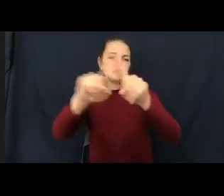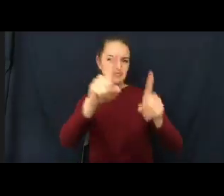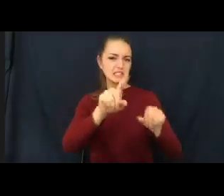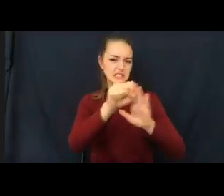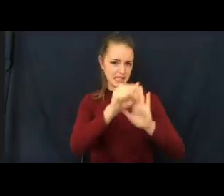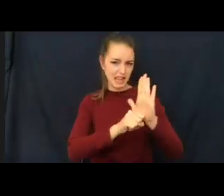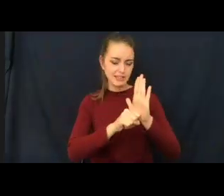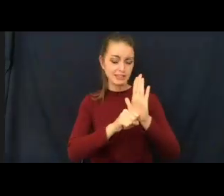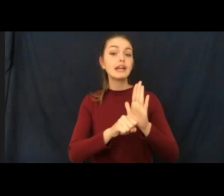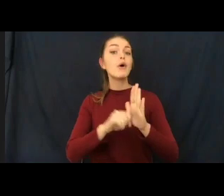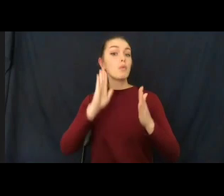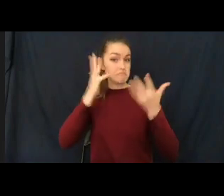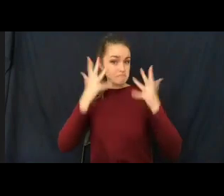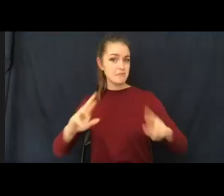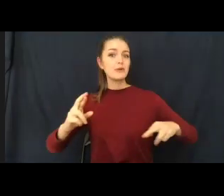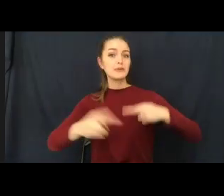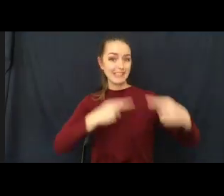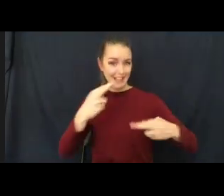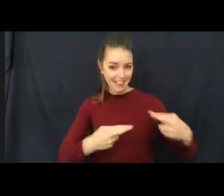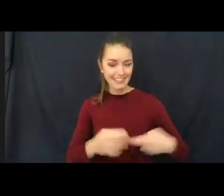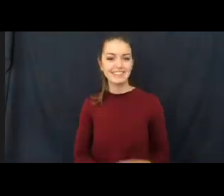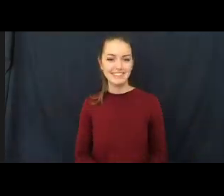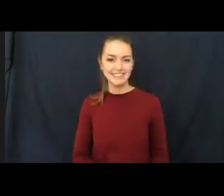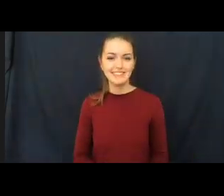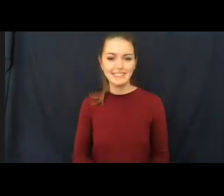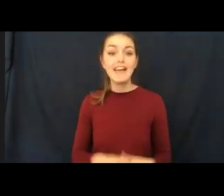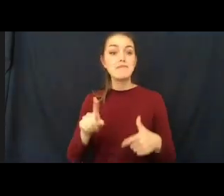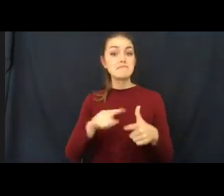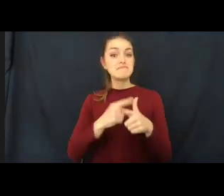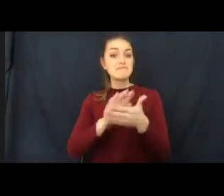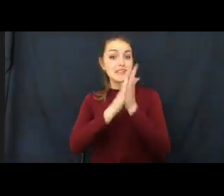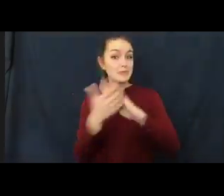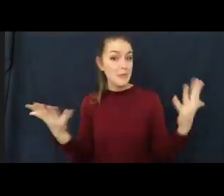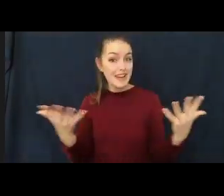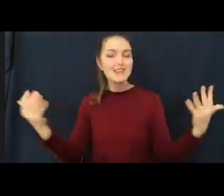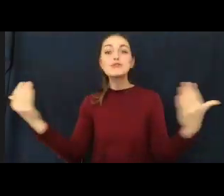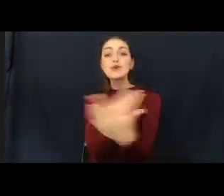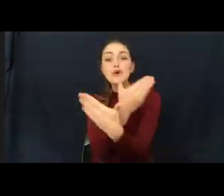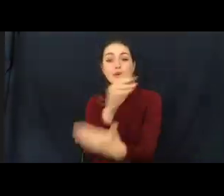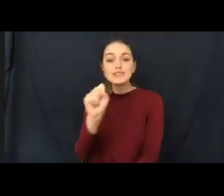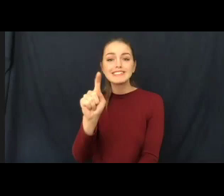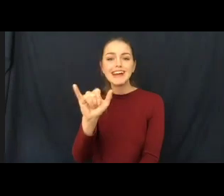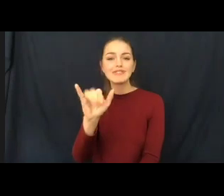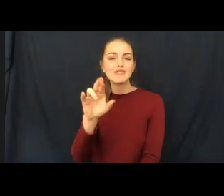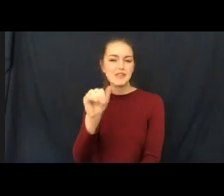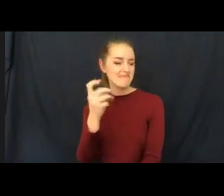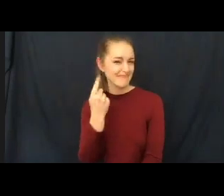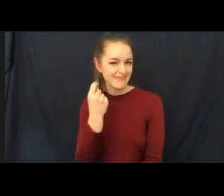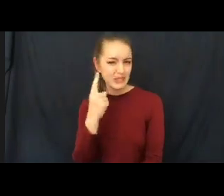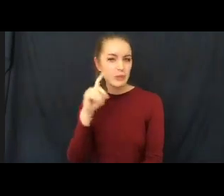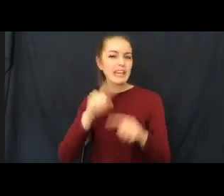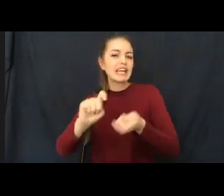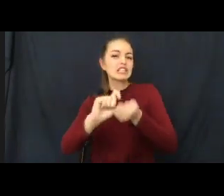will be recycled, and they're going to recycle this into new styrofoam because you can't make anything else with this, right?